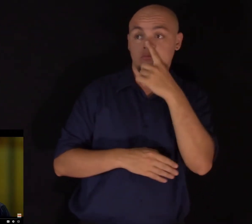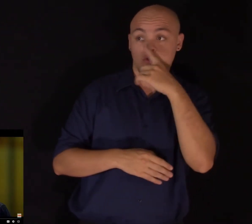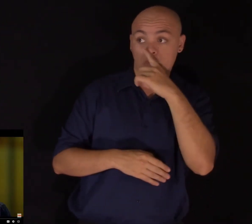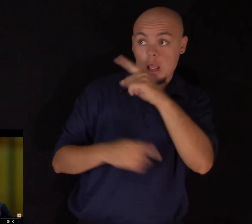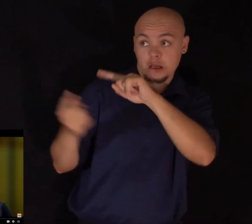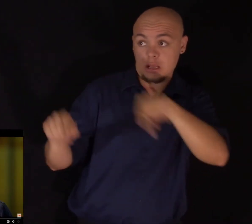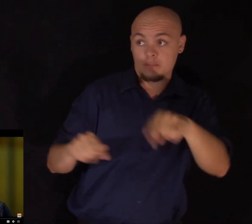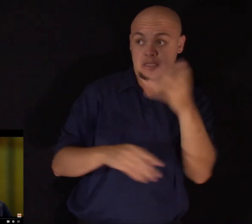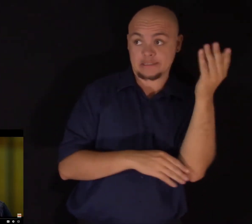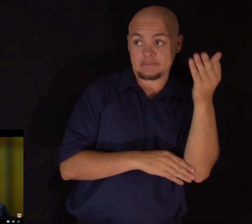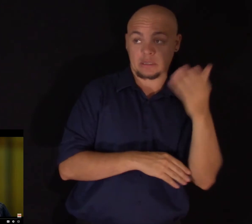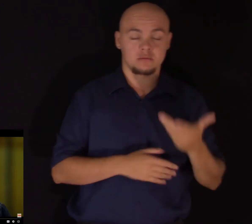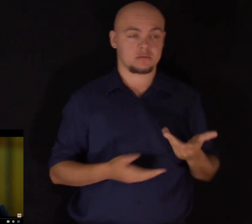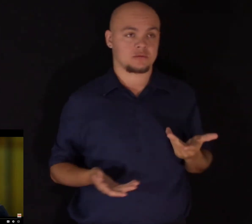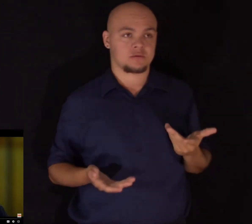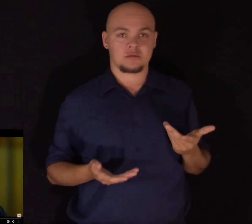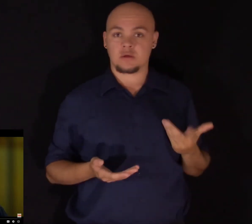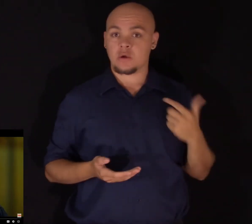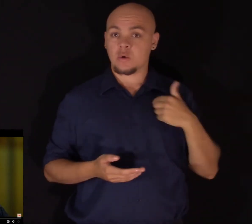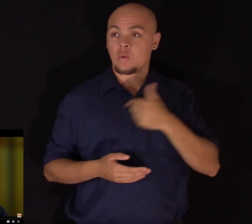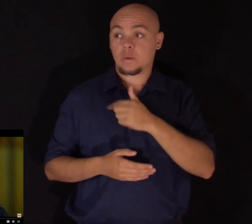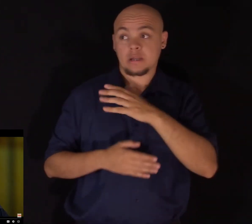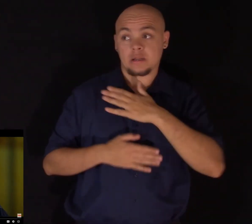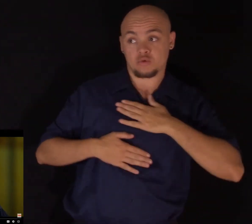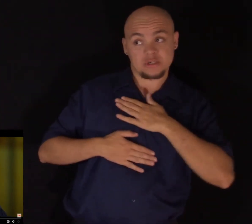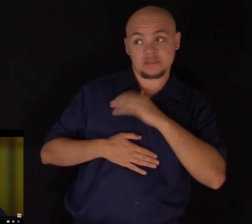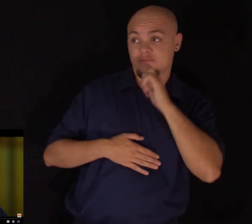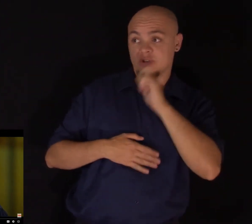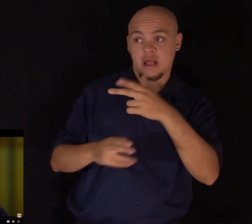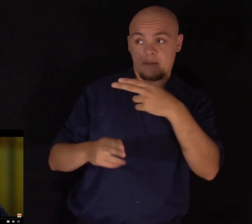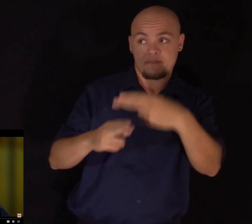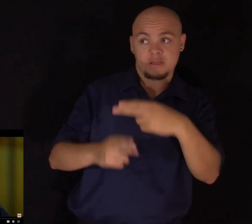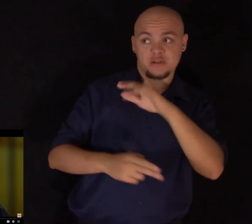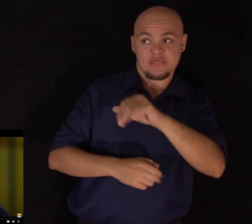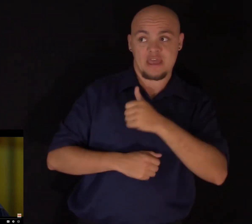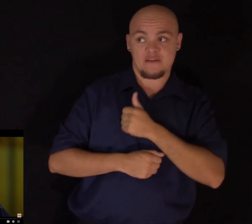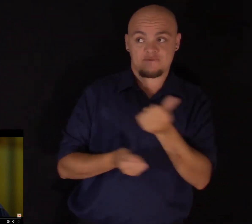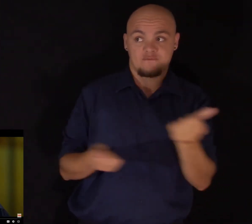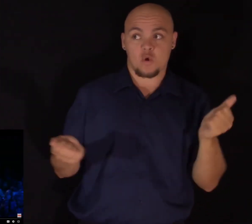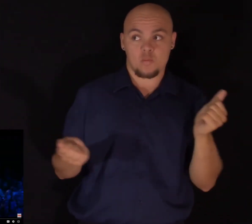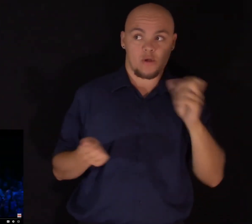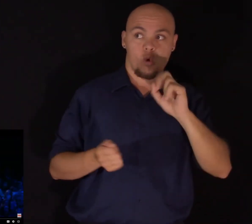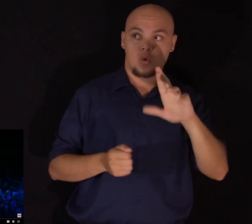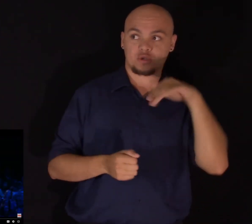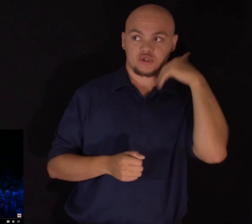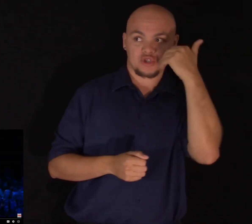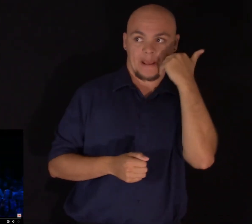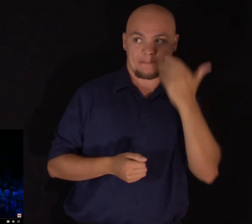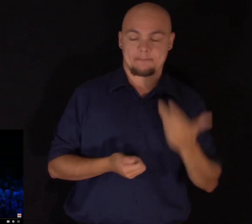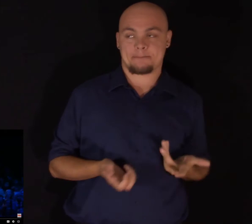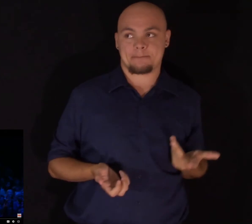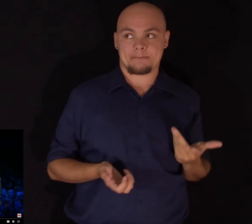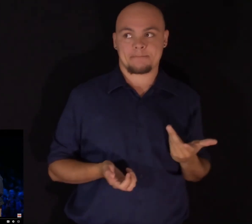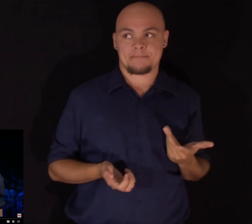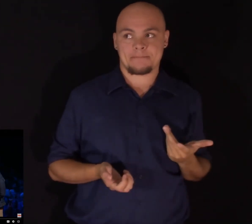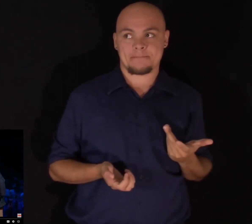speak. We'd appreciate it if you wouldn't mention vulnerability or shame."